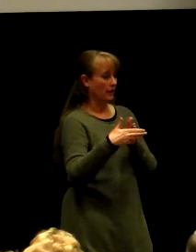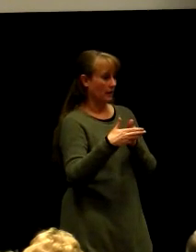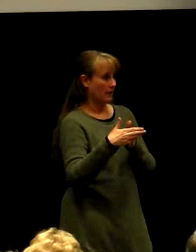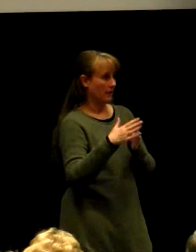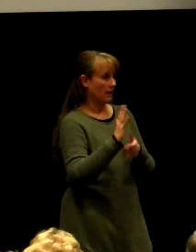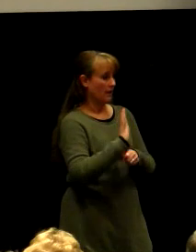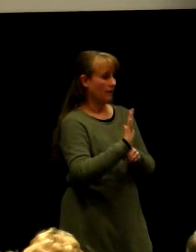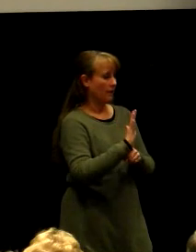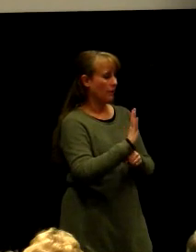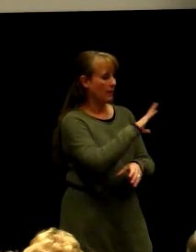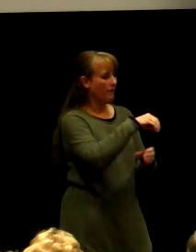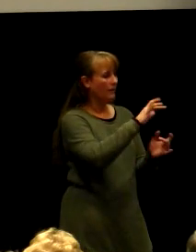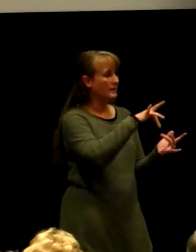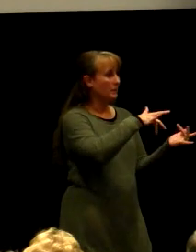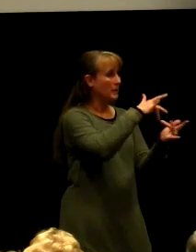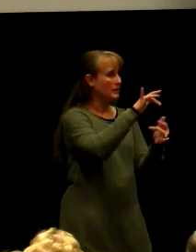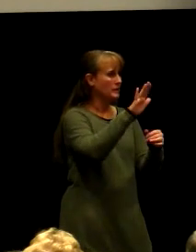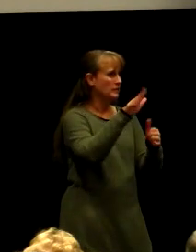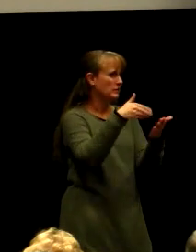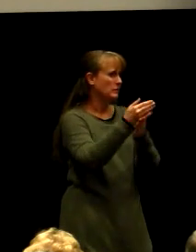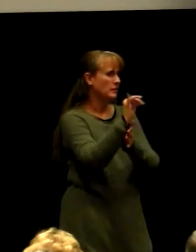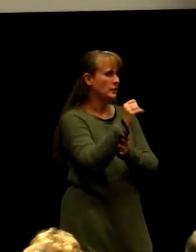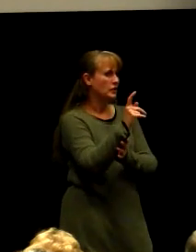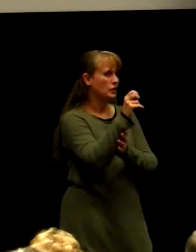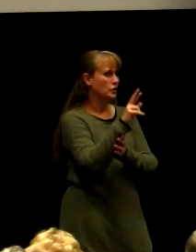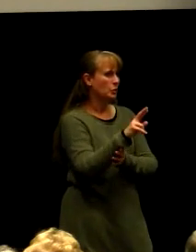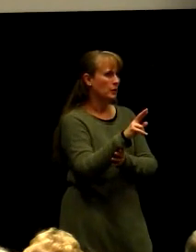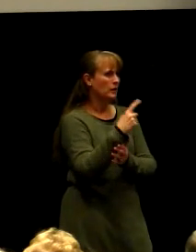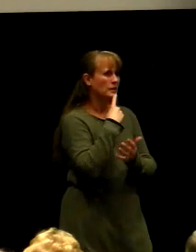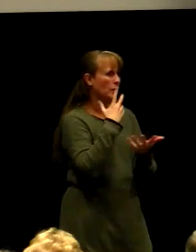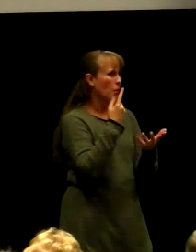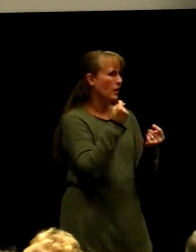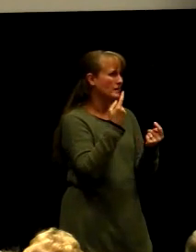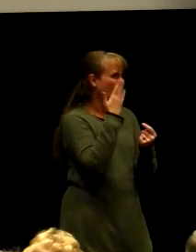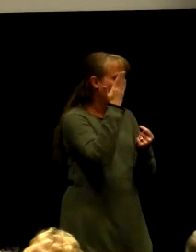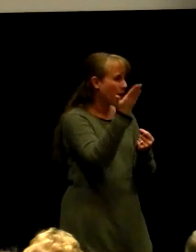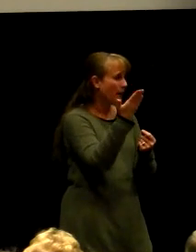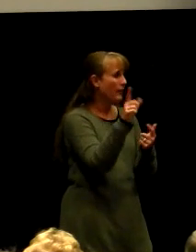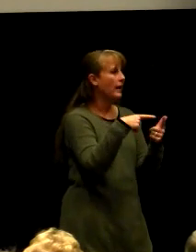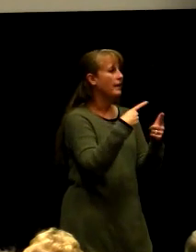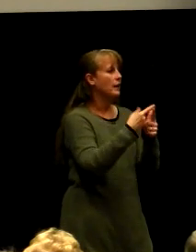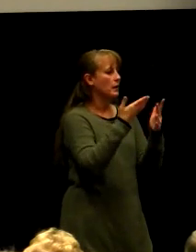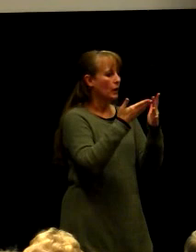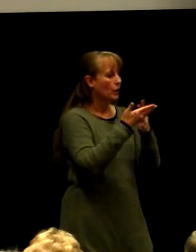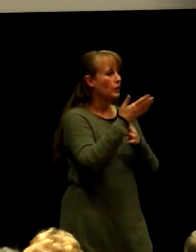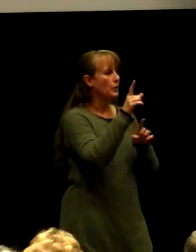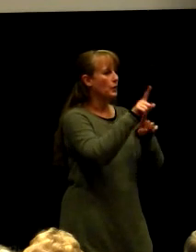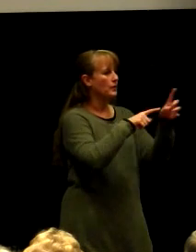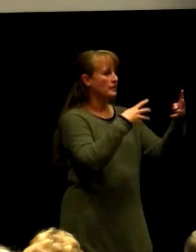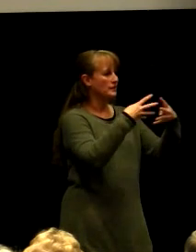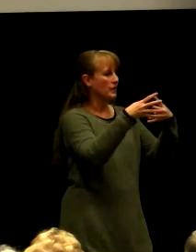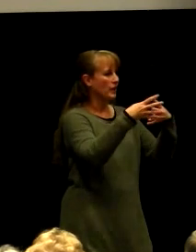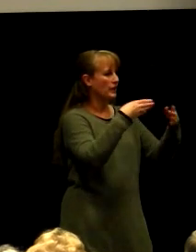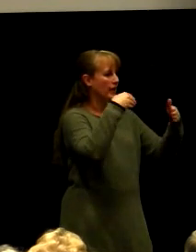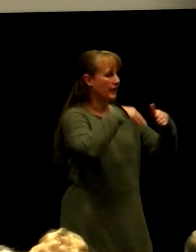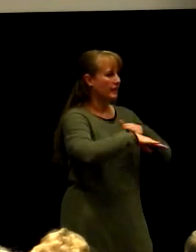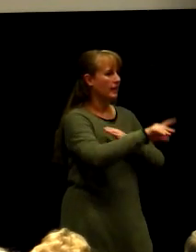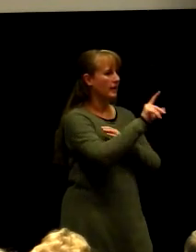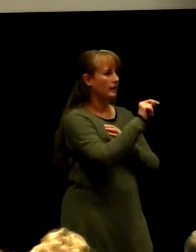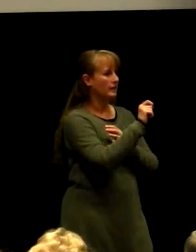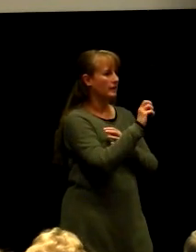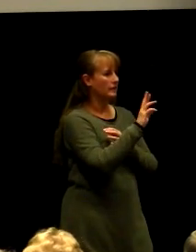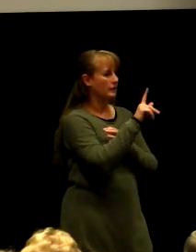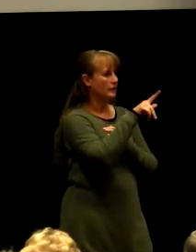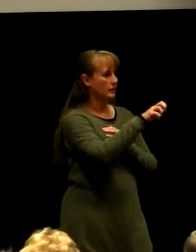involves a mission to Jupiter to discover what is out there. And then we go through the Stargate and into a very trippy